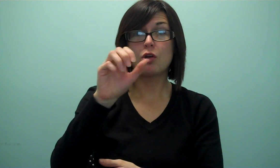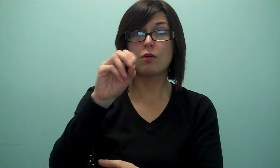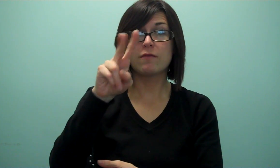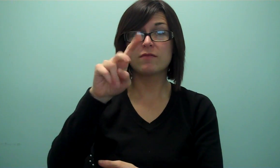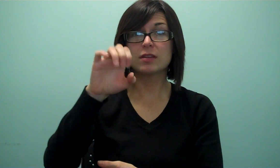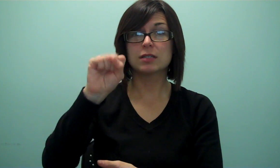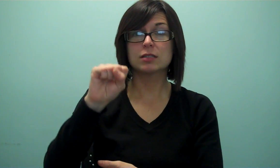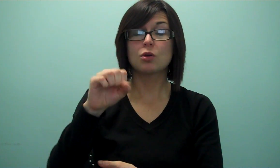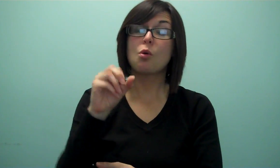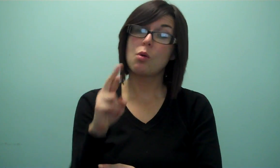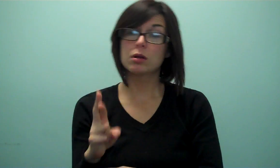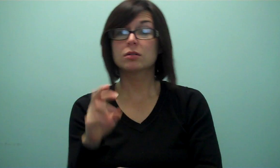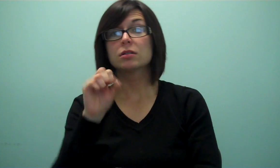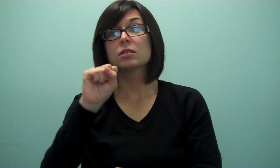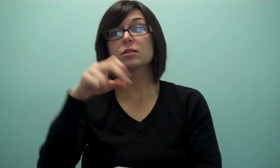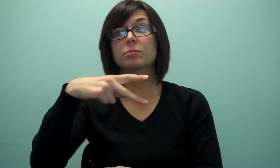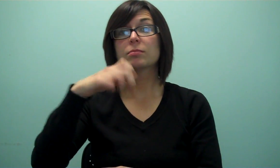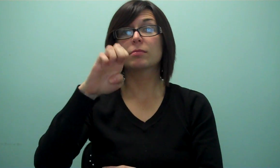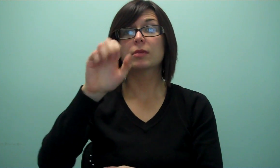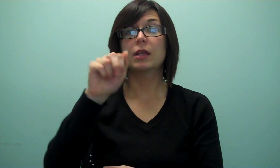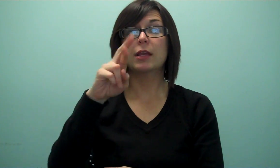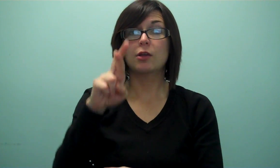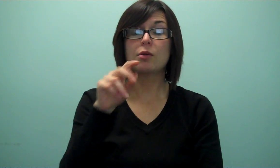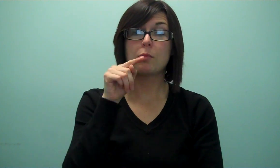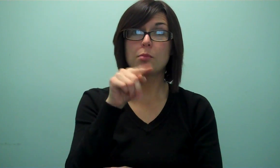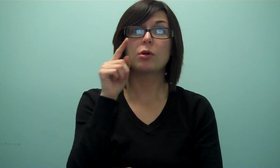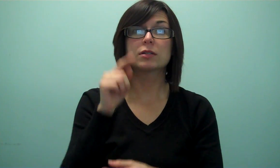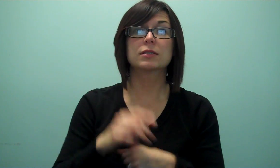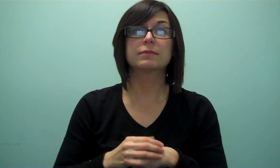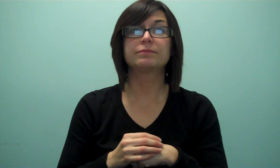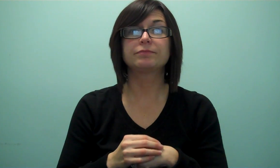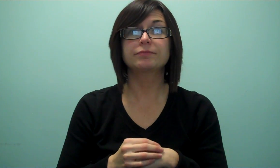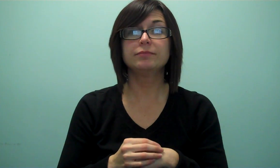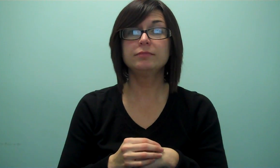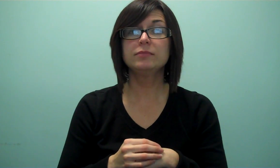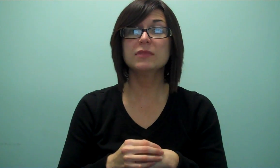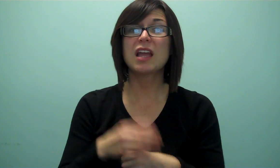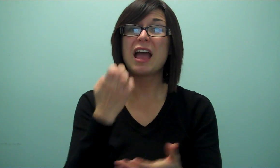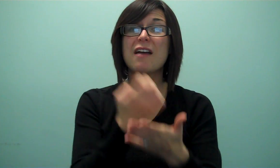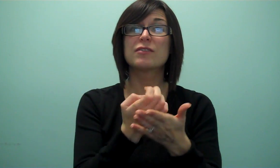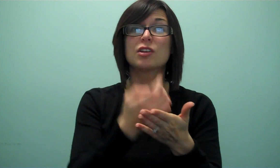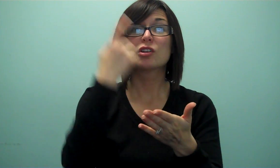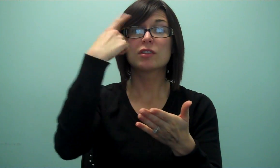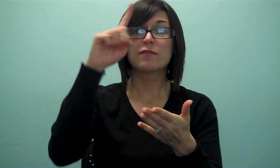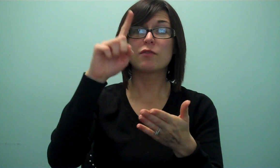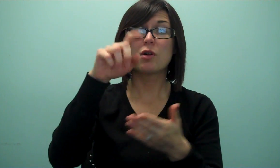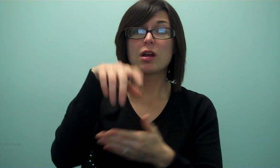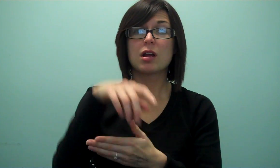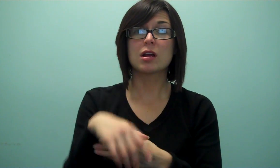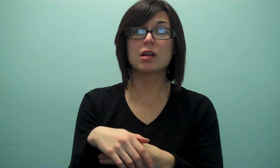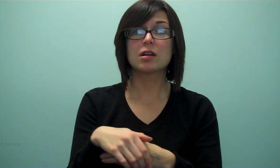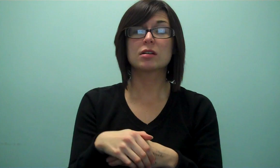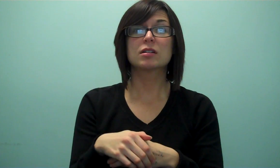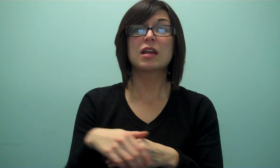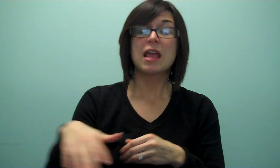for a long time they were offered as evidence for the land bridge theory, because similar points have been discovered in the area around